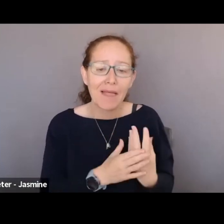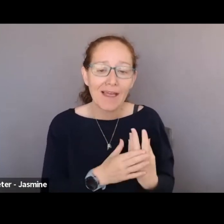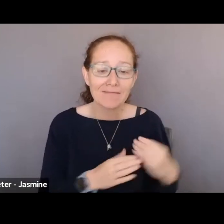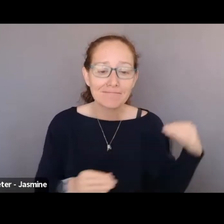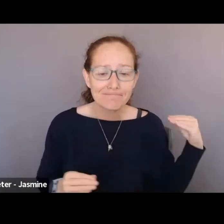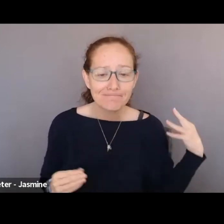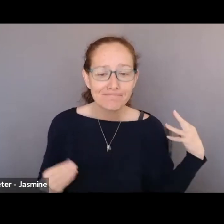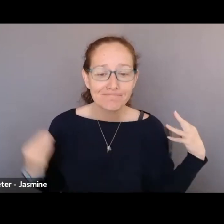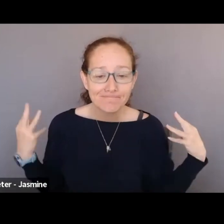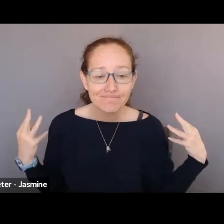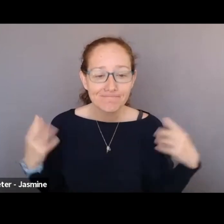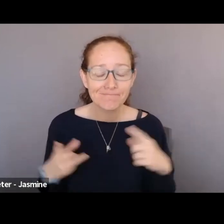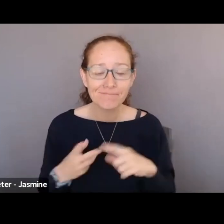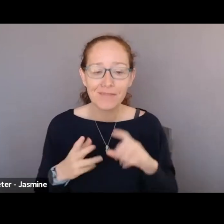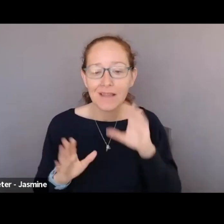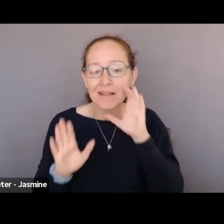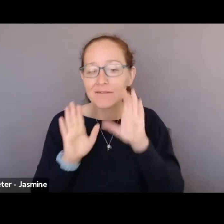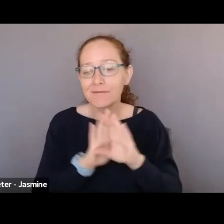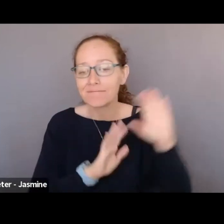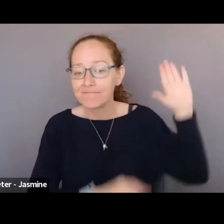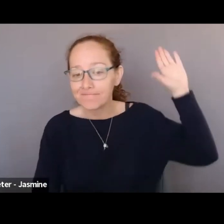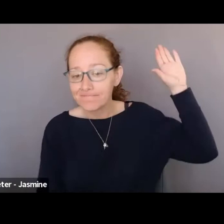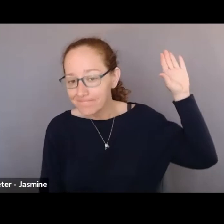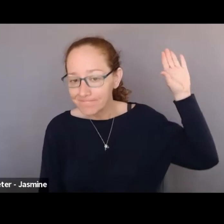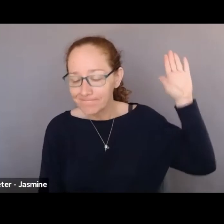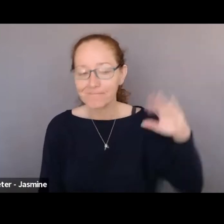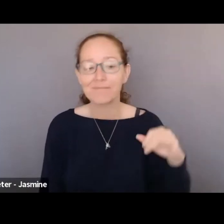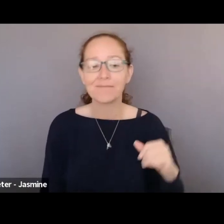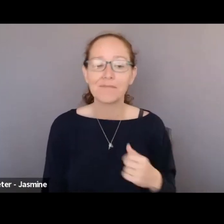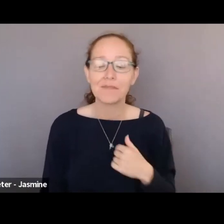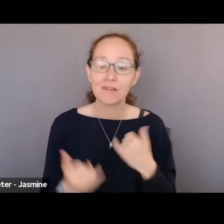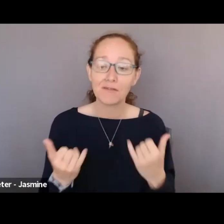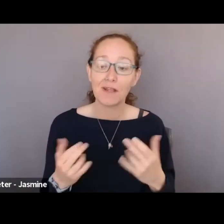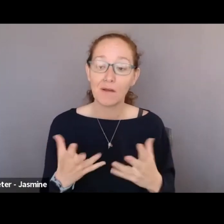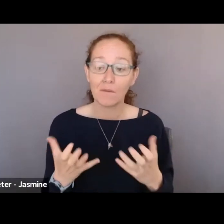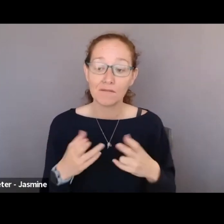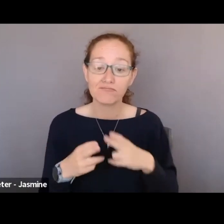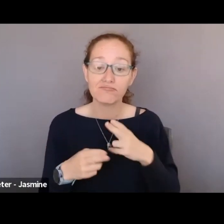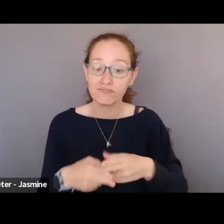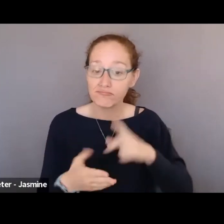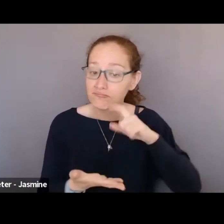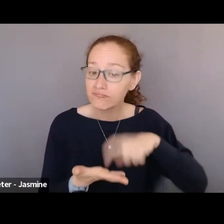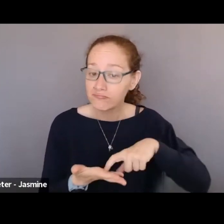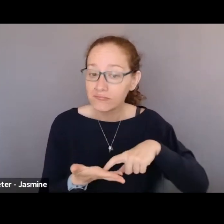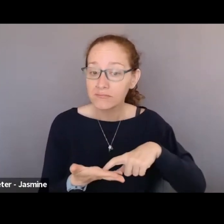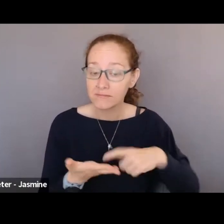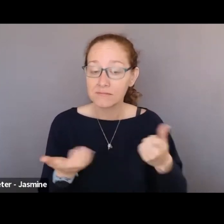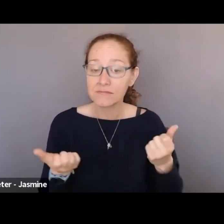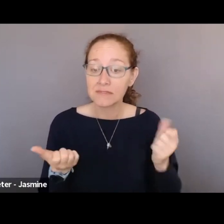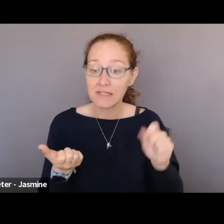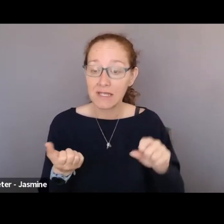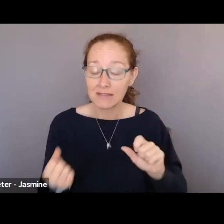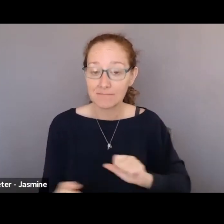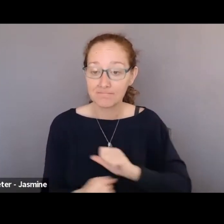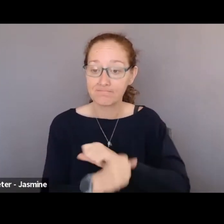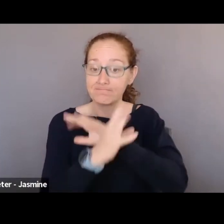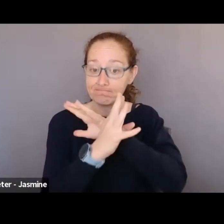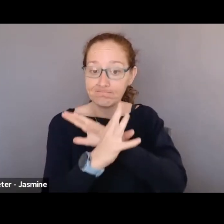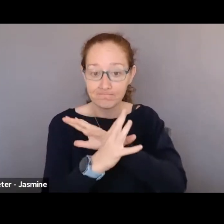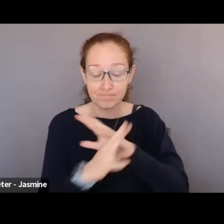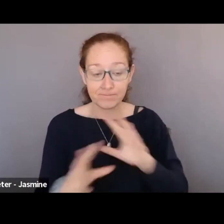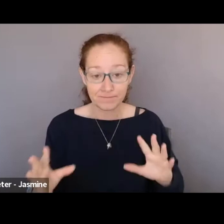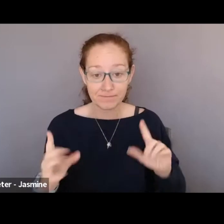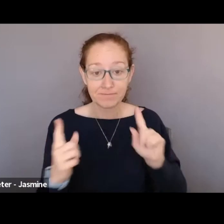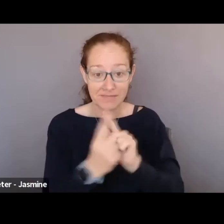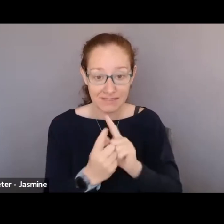I'd like to take a moment to acknowledge that although we are currently meeting via an online